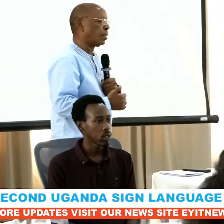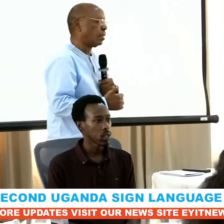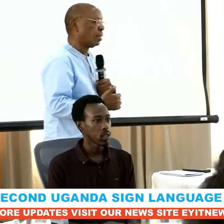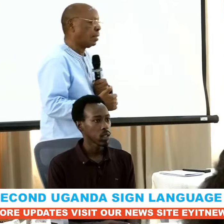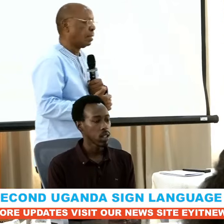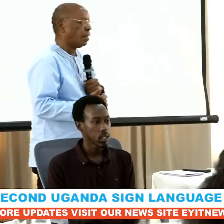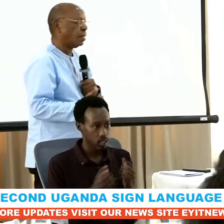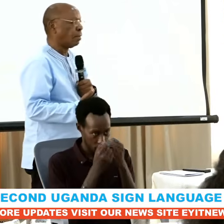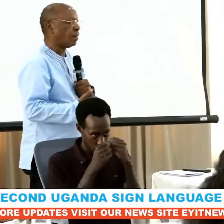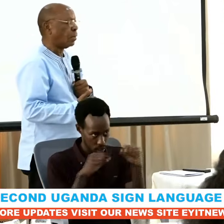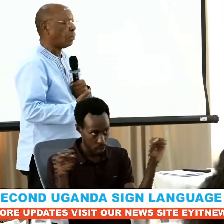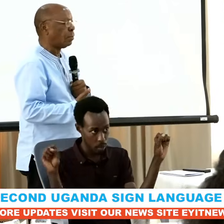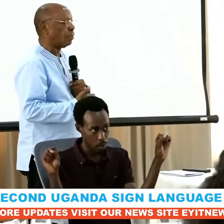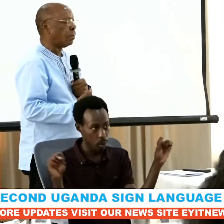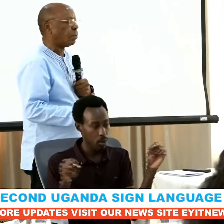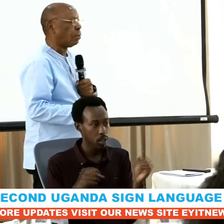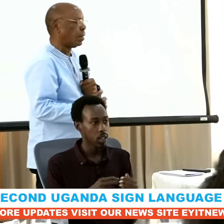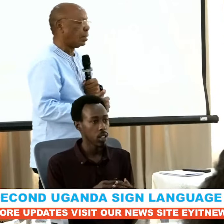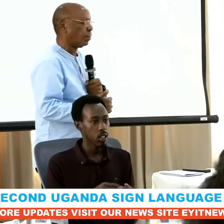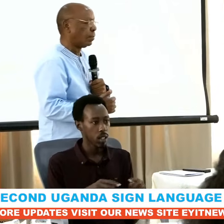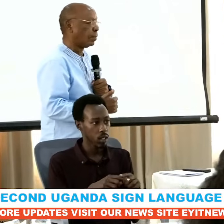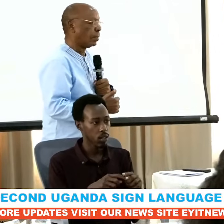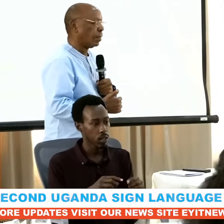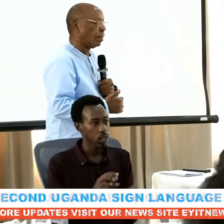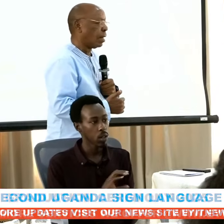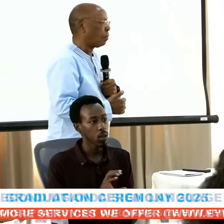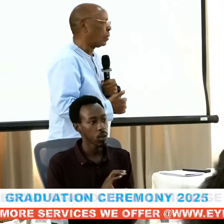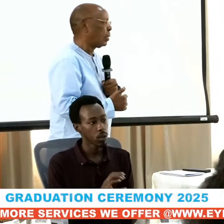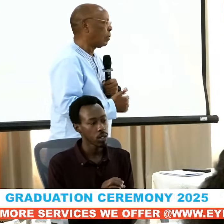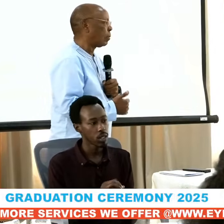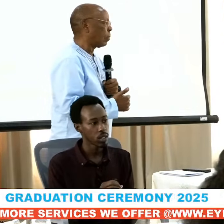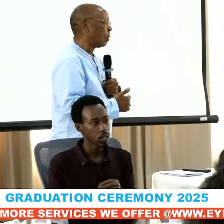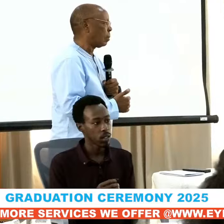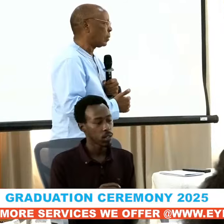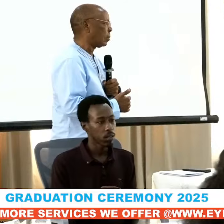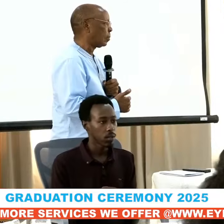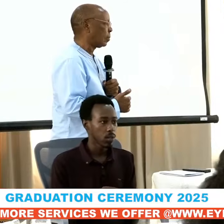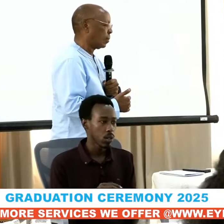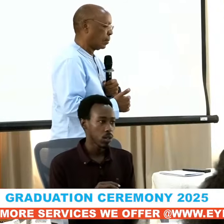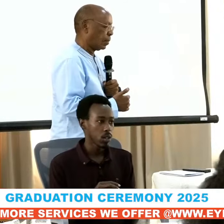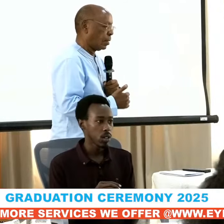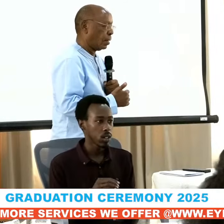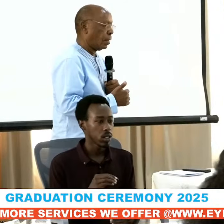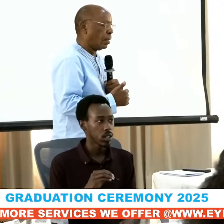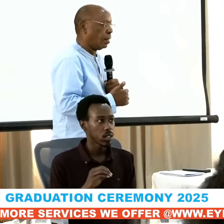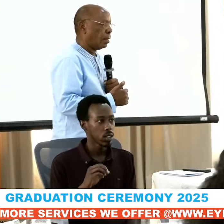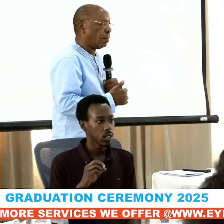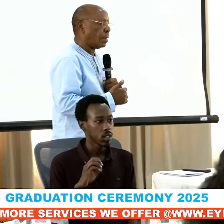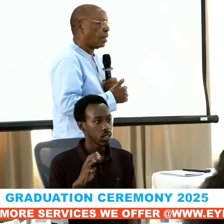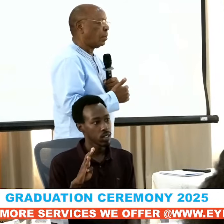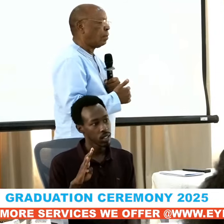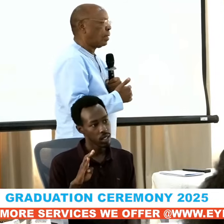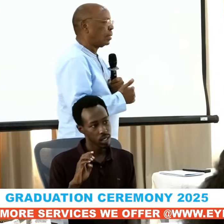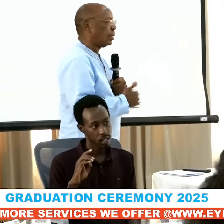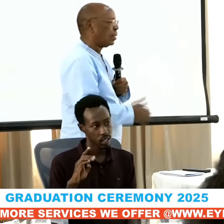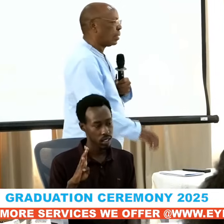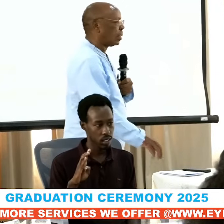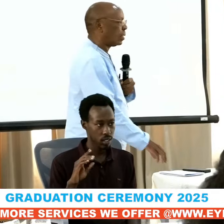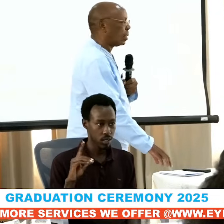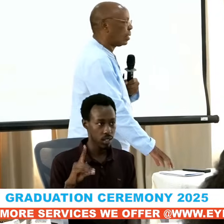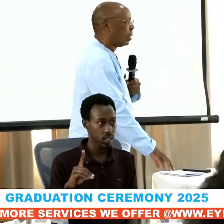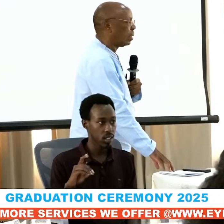certificate, they have a curriculum for diploma, they have got degree programs. But as a